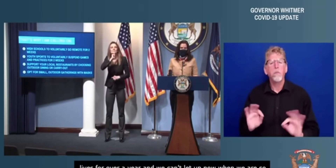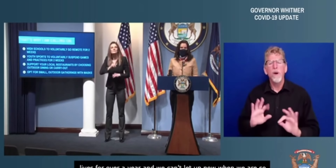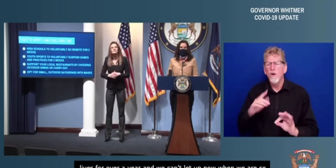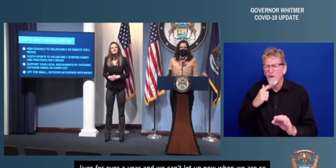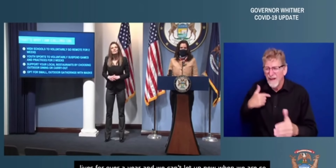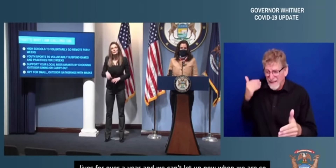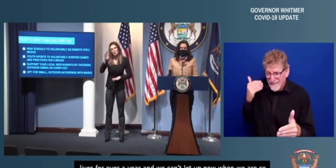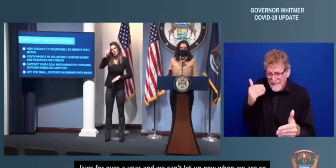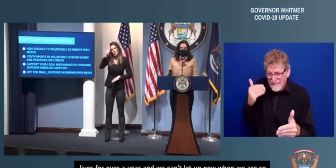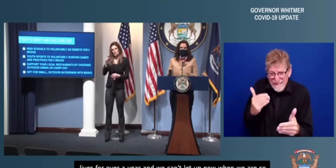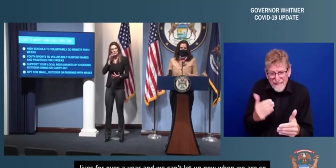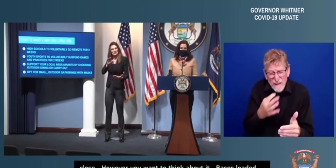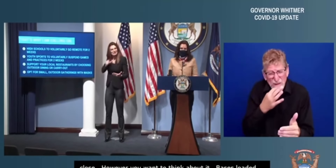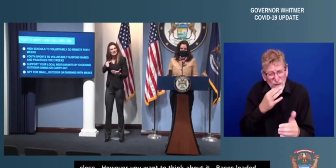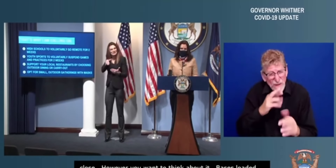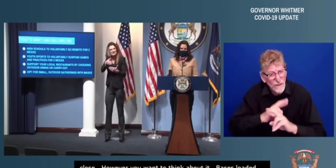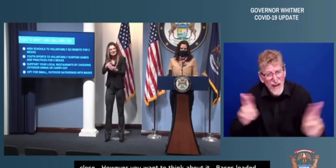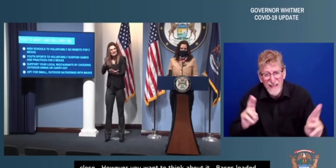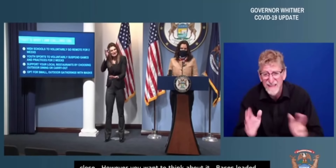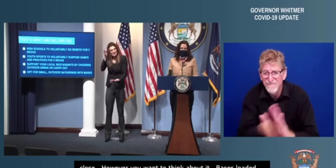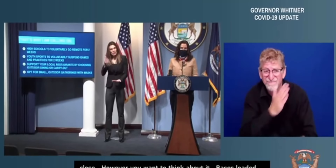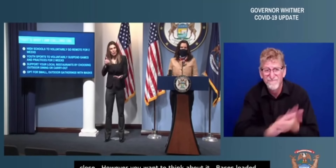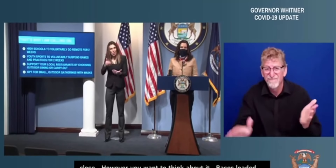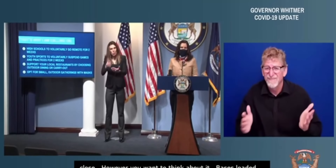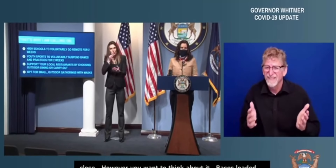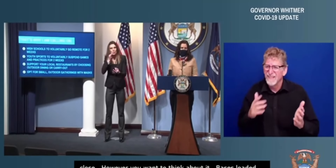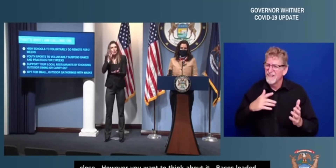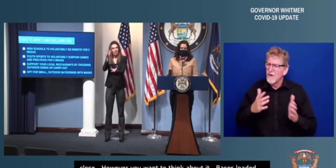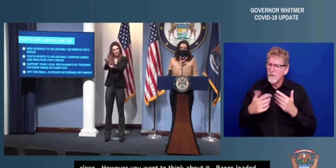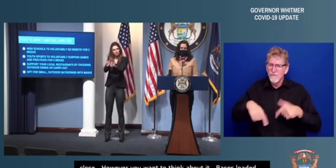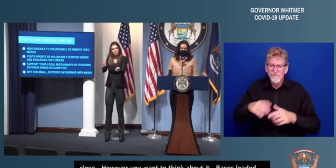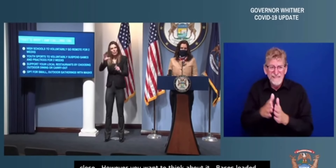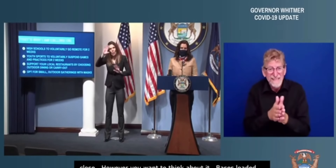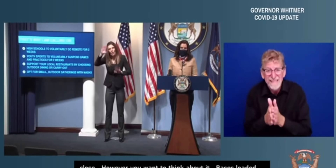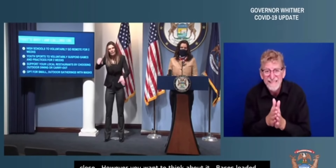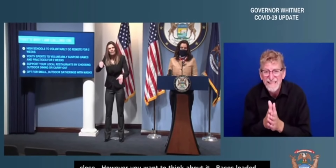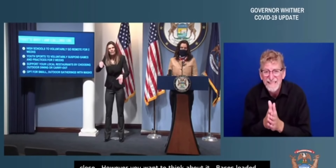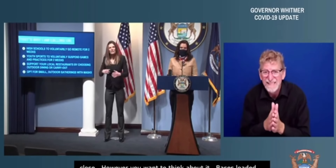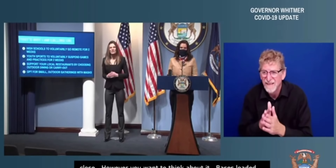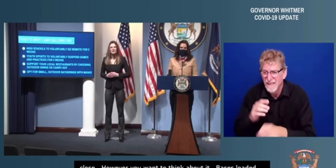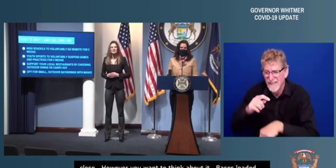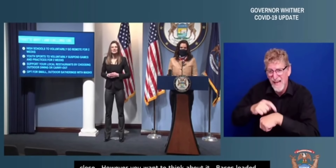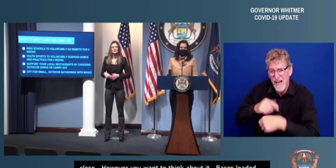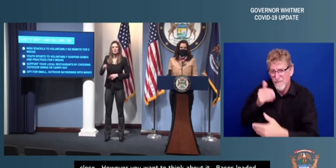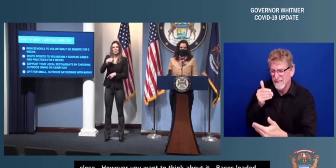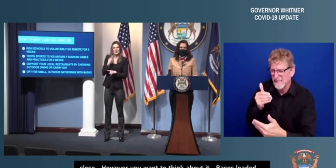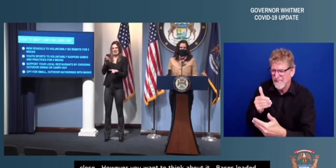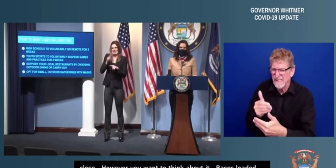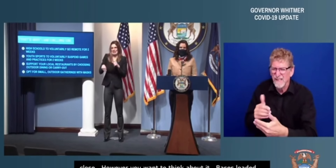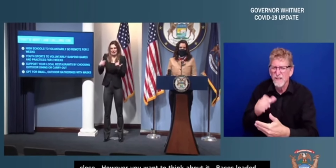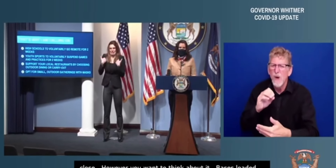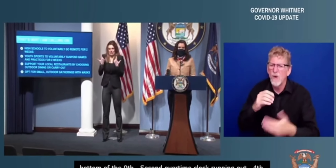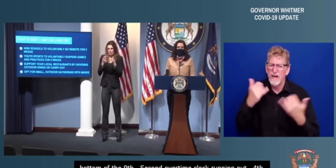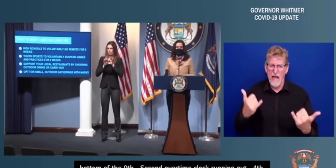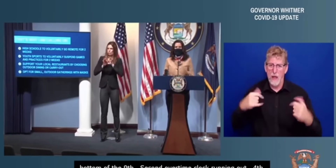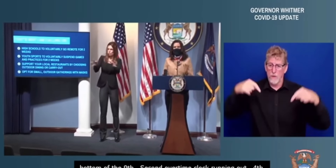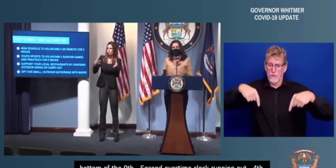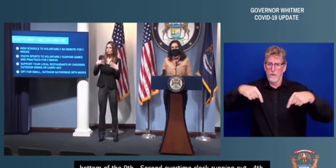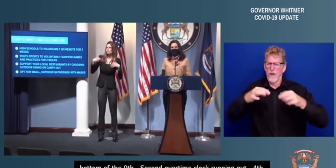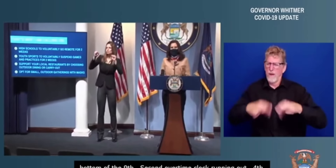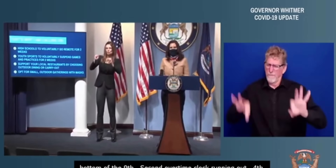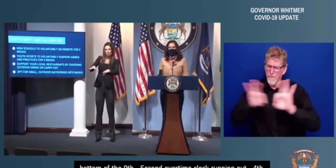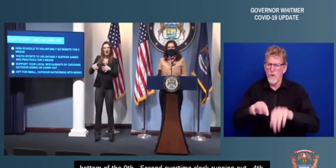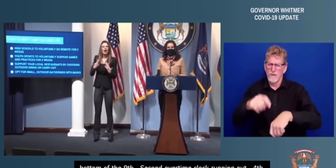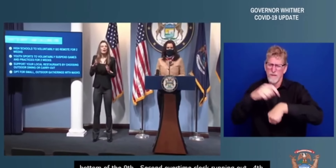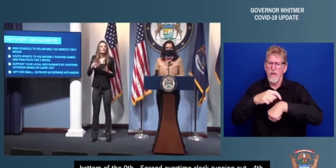ninth. Second overtime, shot clock running out. Fourth down on the 2-yard line with 5 seconds left in the fourth quarter.